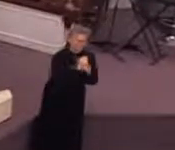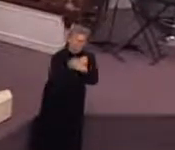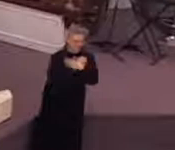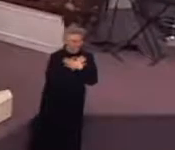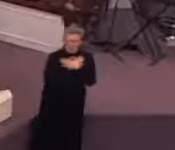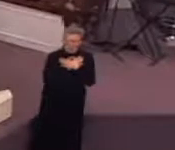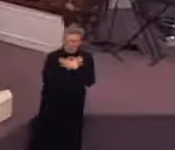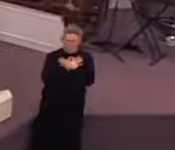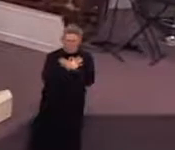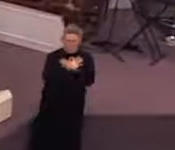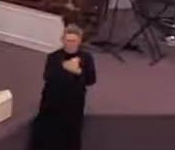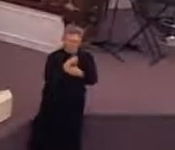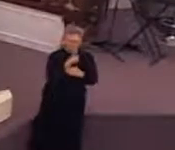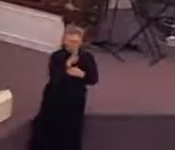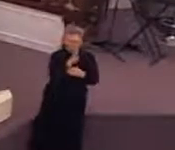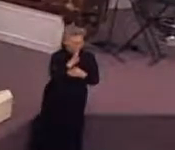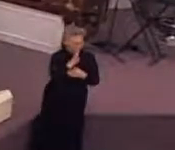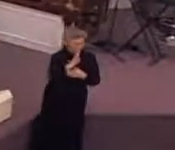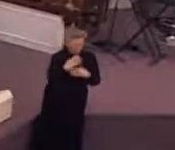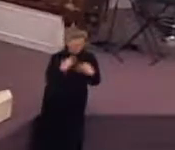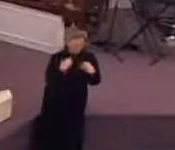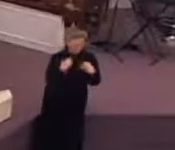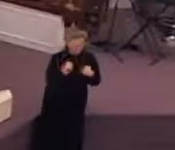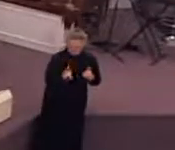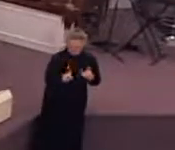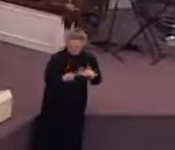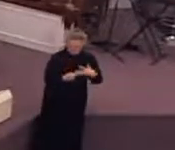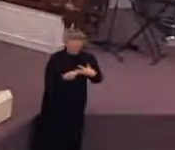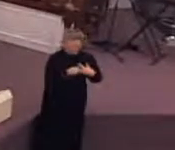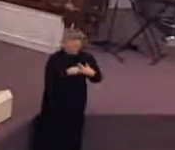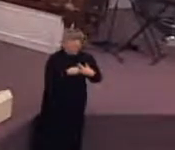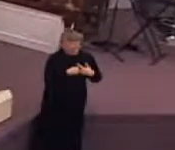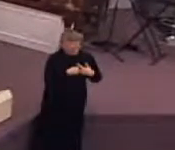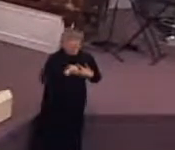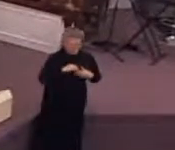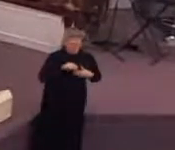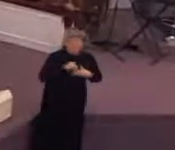God, restore those convictions within our spirits.